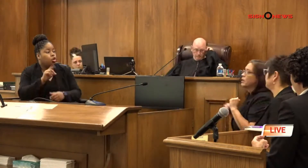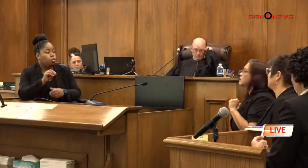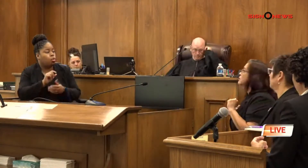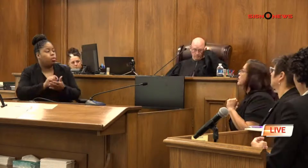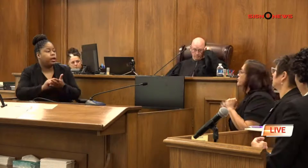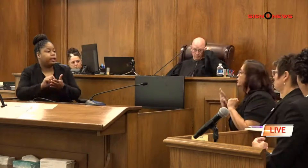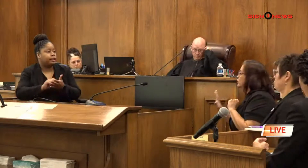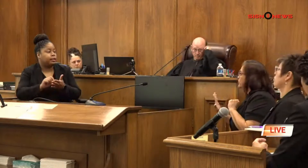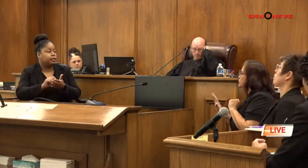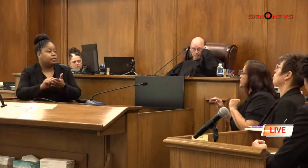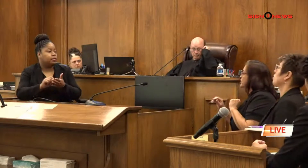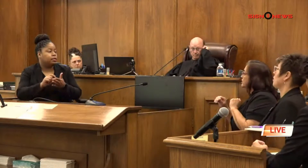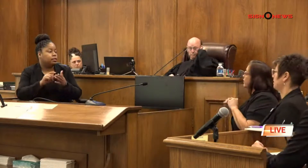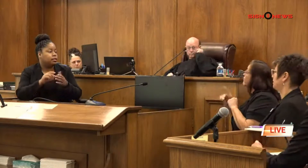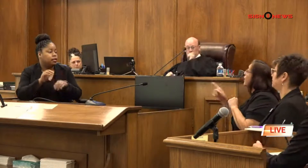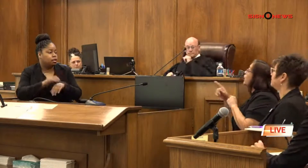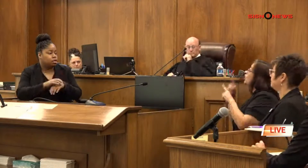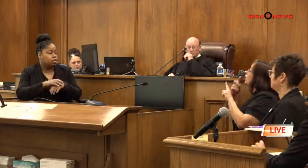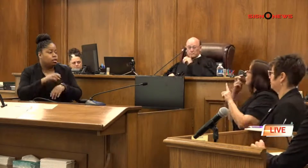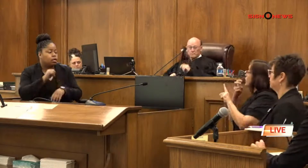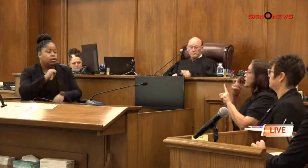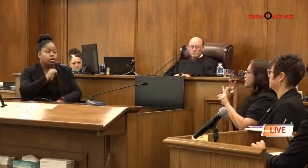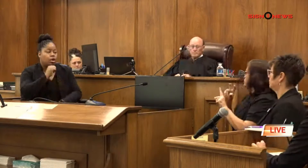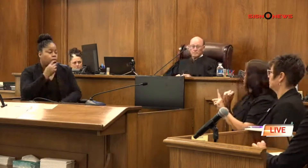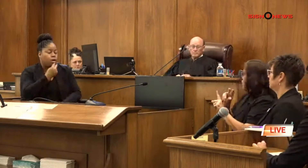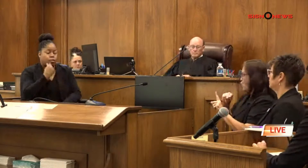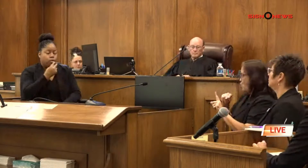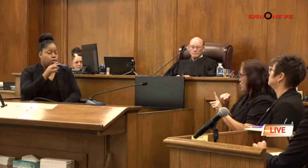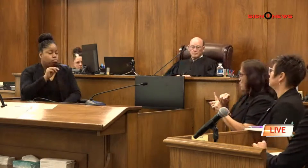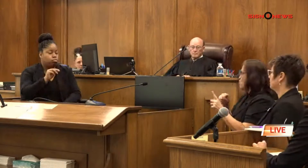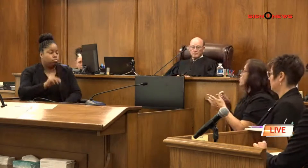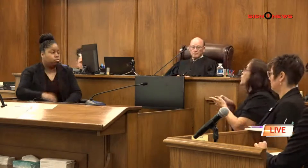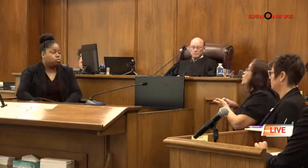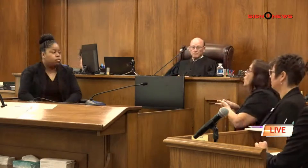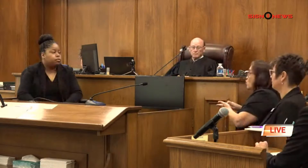Okay. The interpreter's gonna clarify.